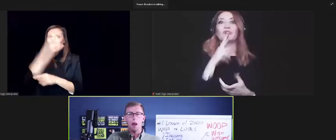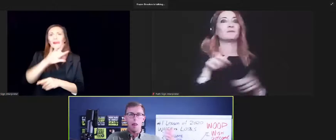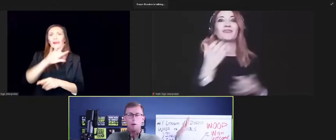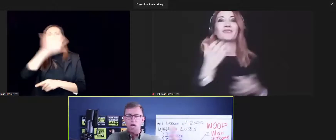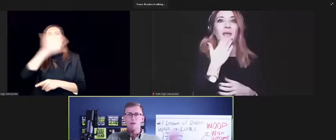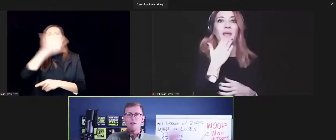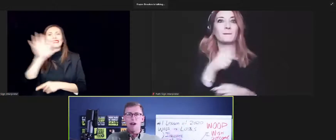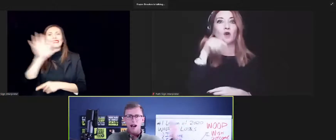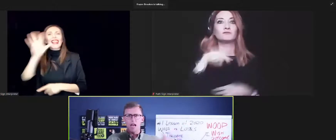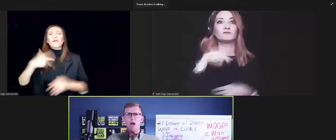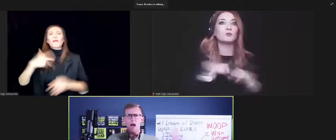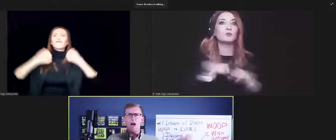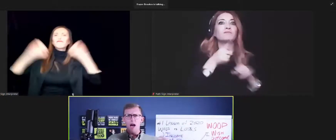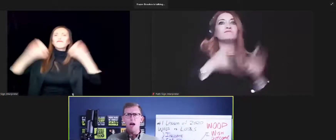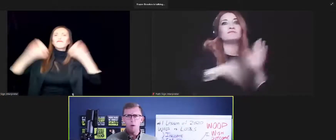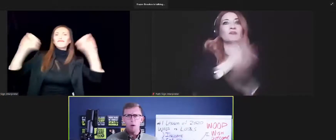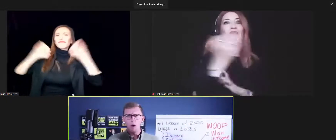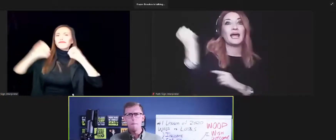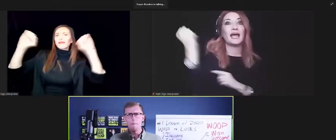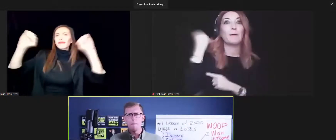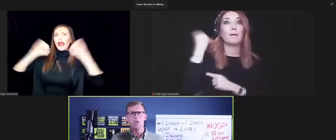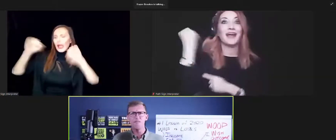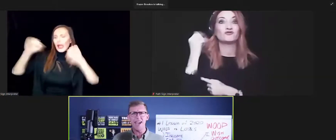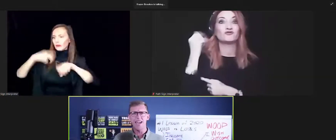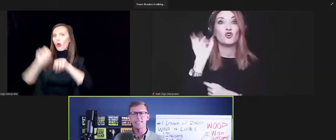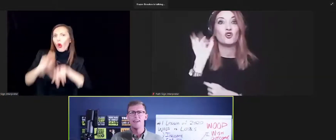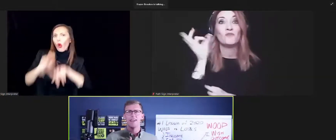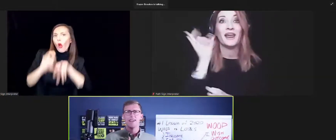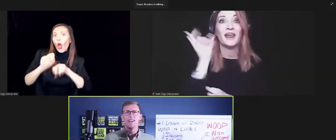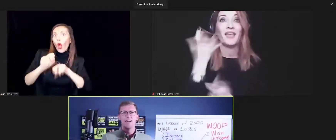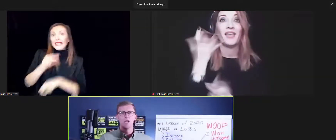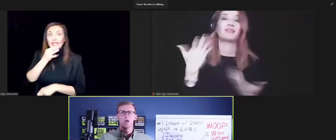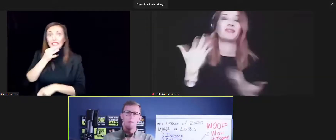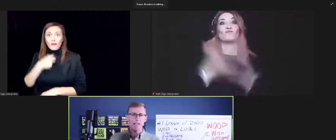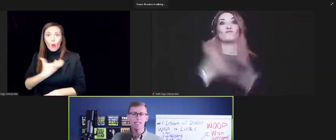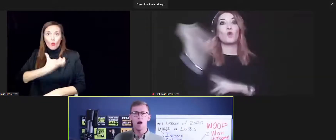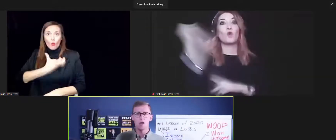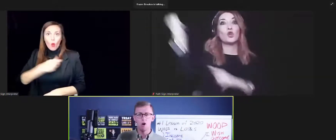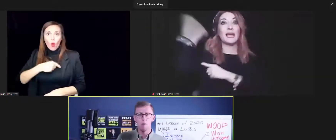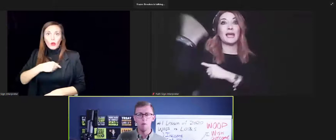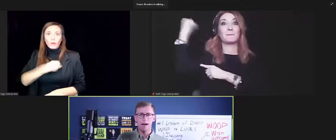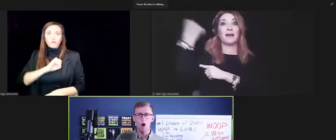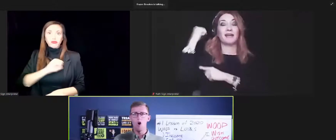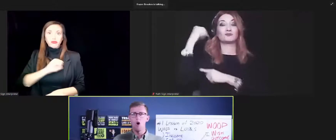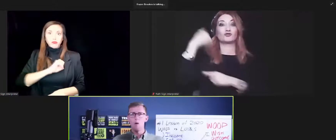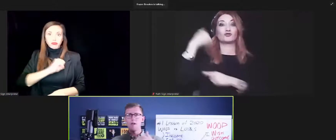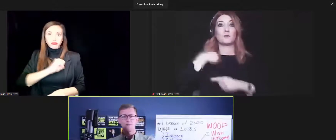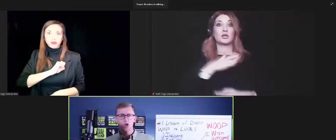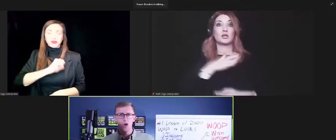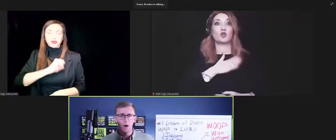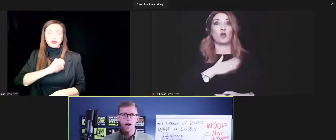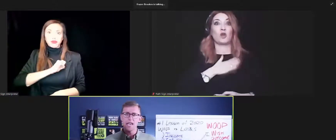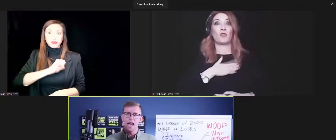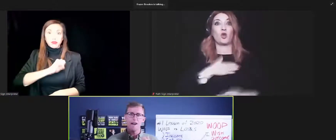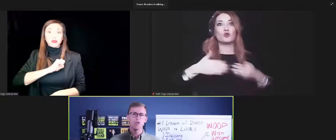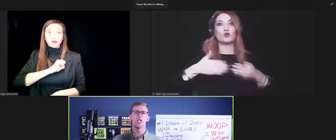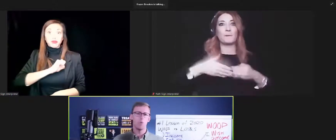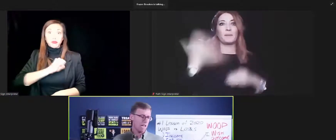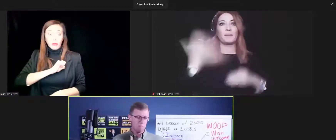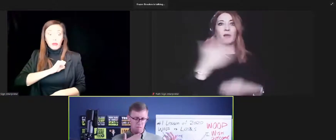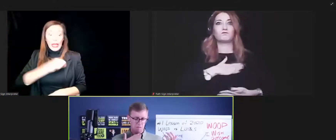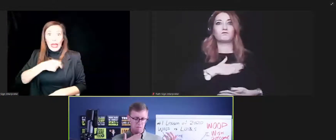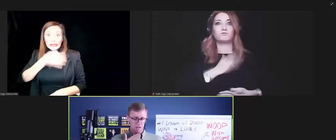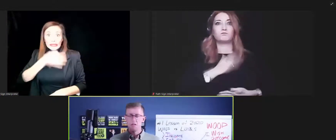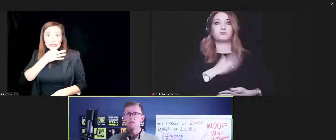It pumps it around. You're like, yeah, woo, motivated. You come back home, you have a shower, you have something to eat,